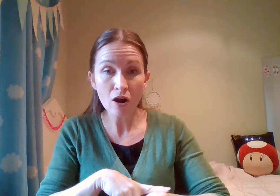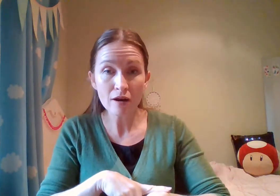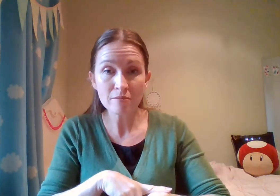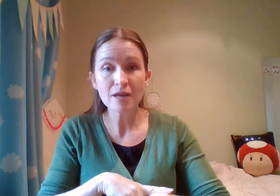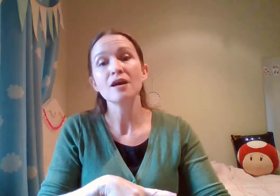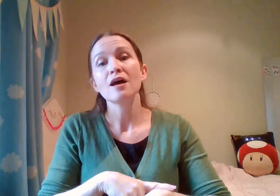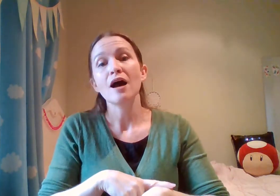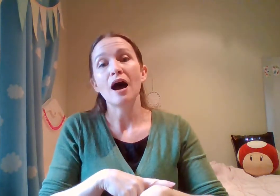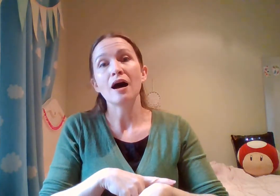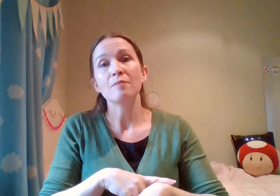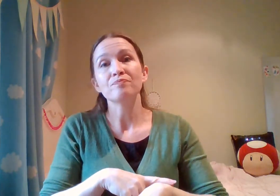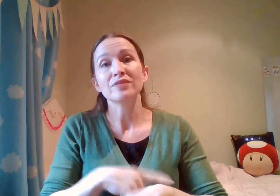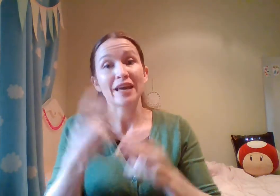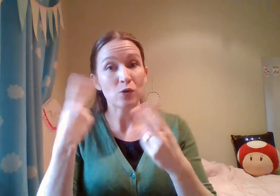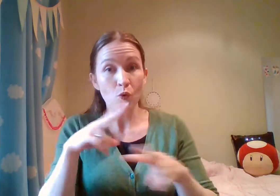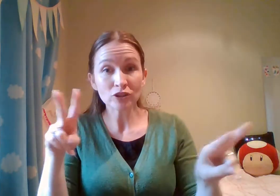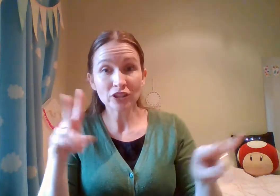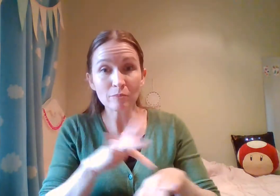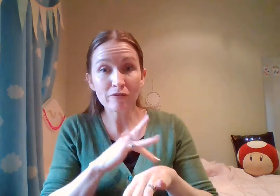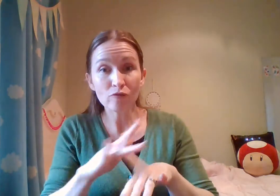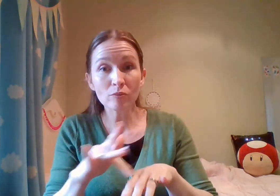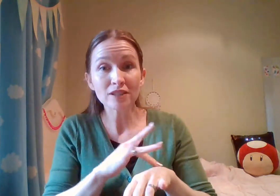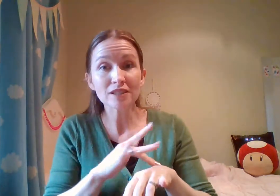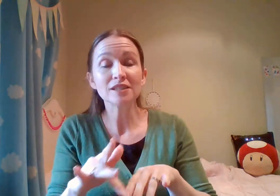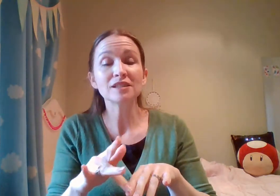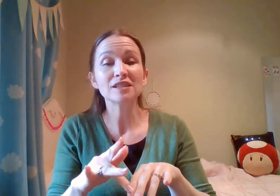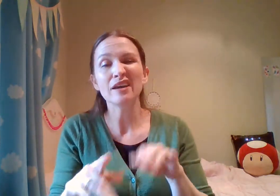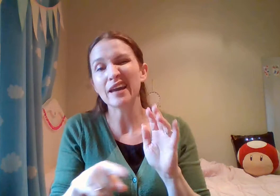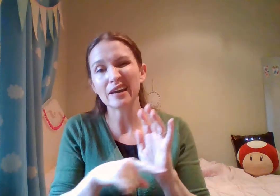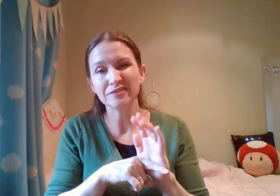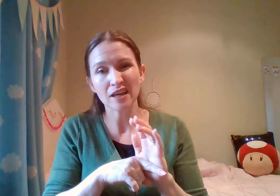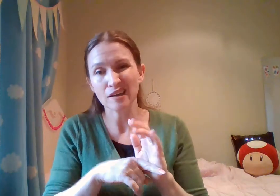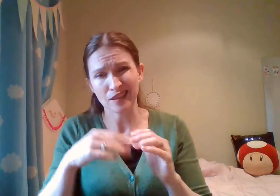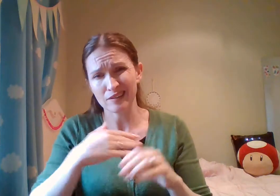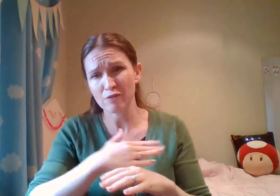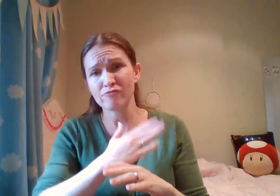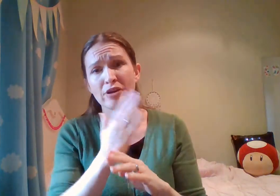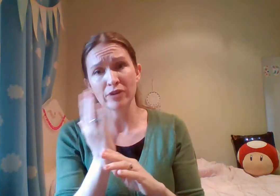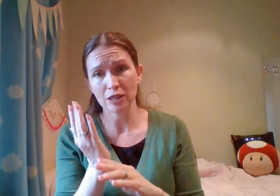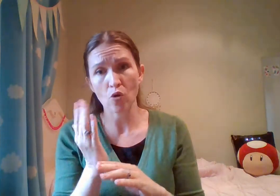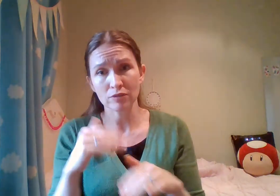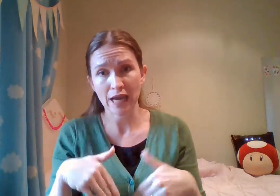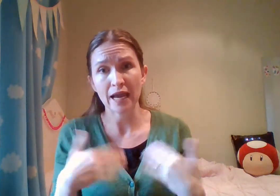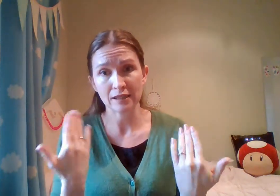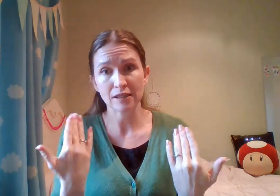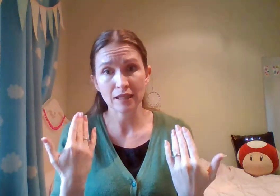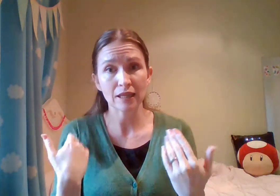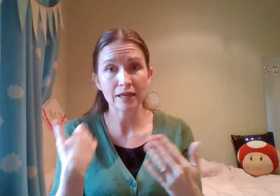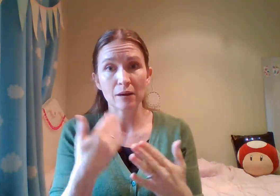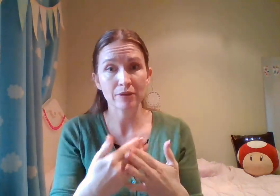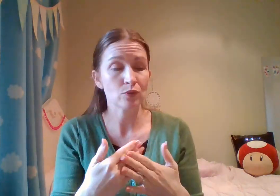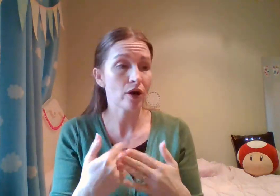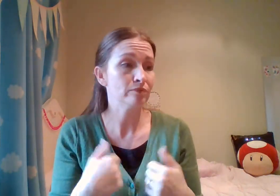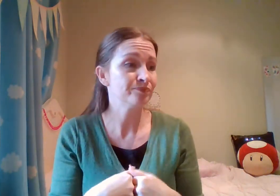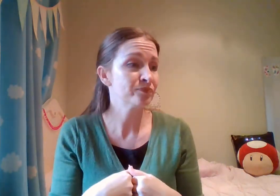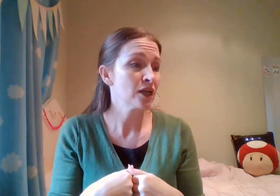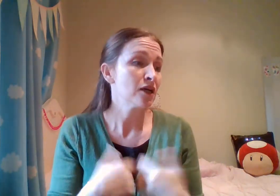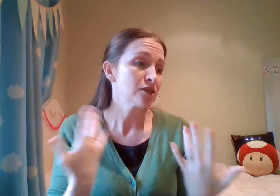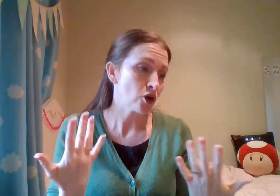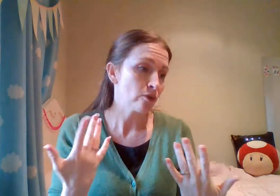time. They could watch the other performances. Negatives is that they're very long days in the lead up as well. So we